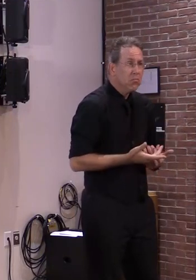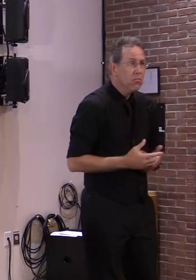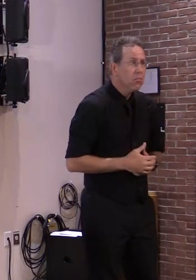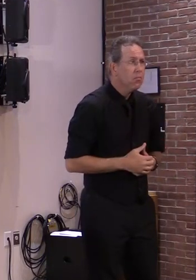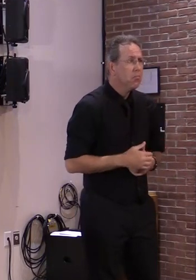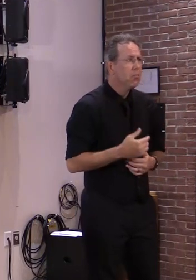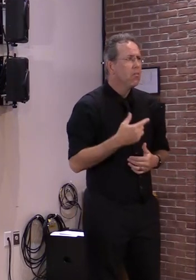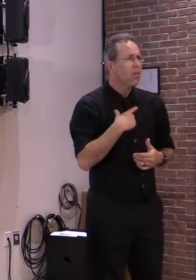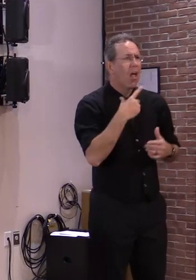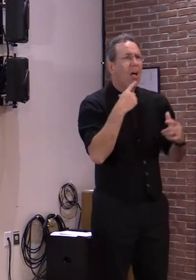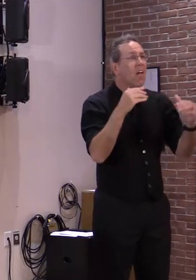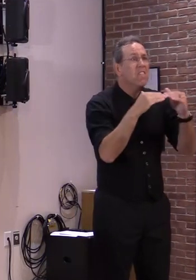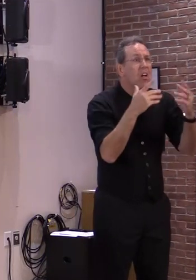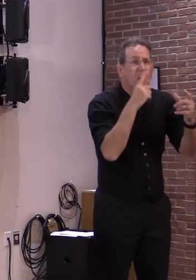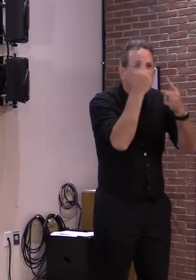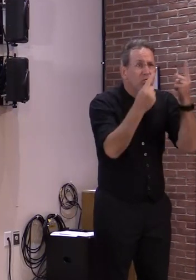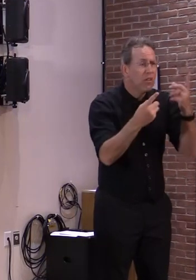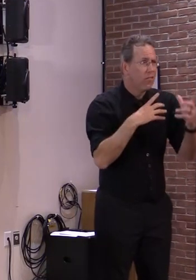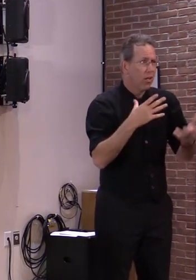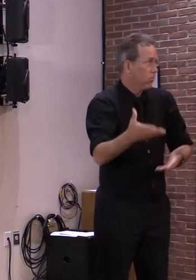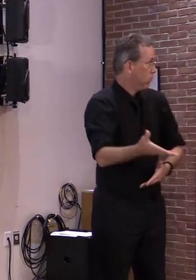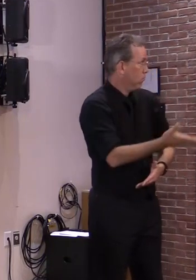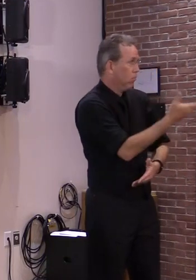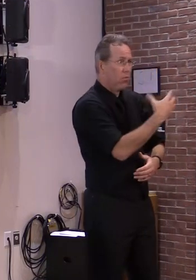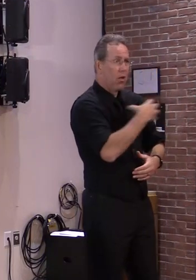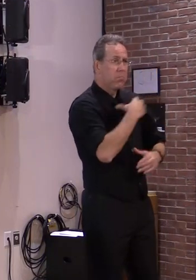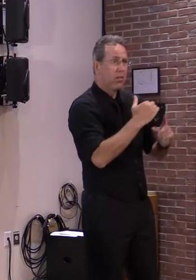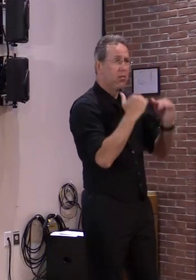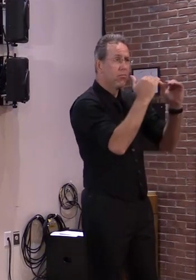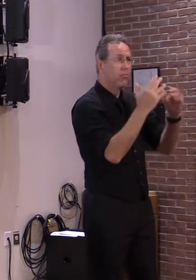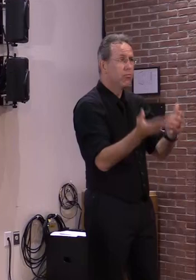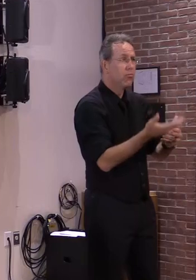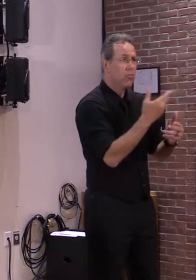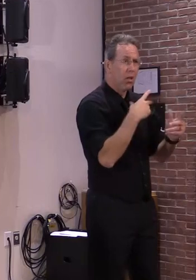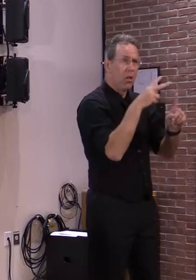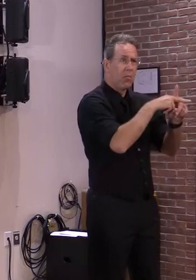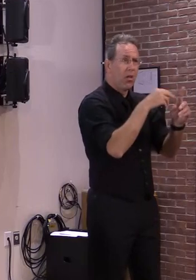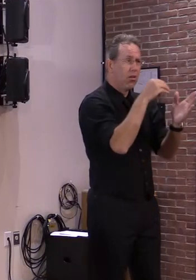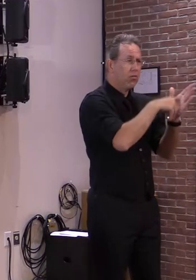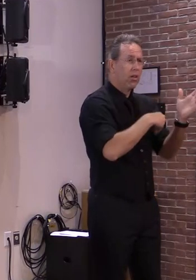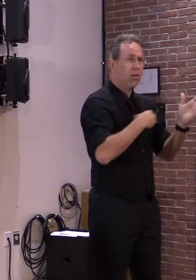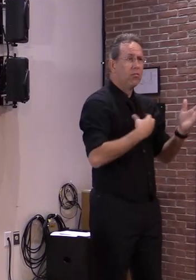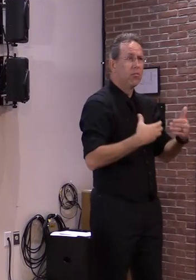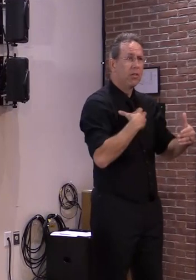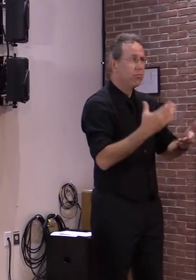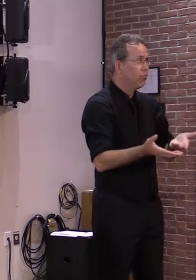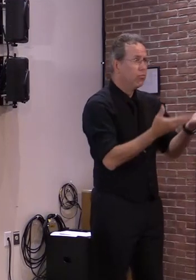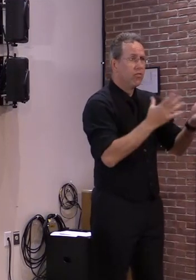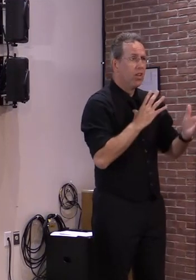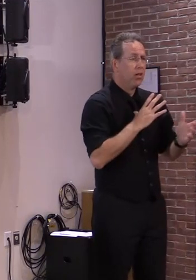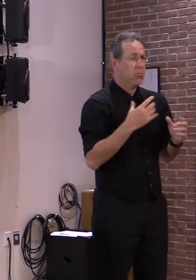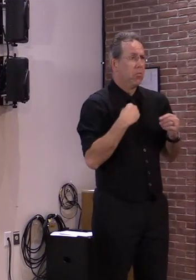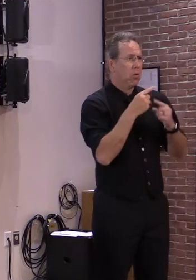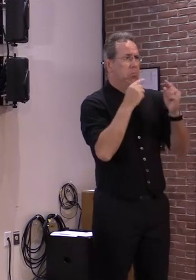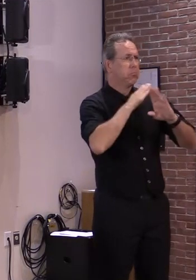disadvantaged. There is an appeal process in this. And so I think, you know, the bottom line is